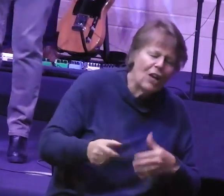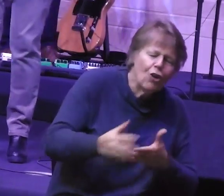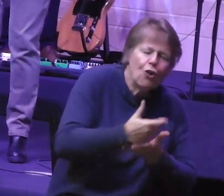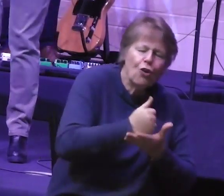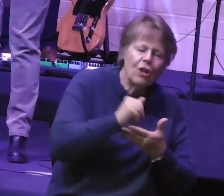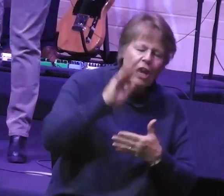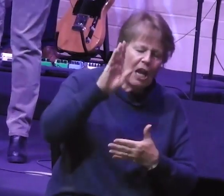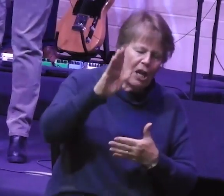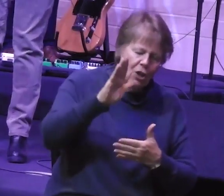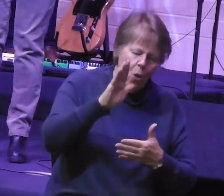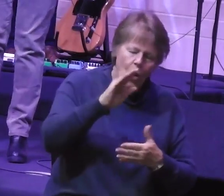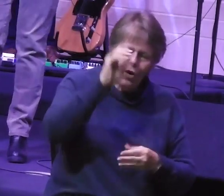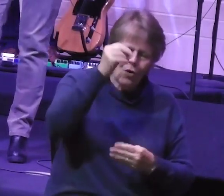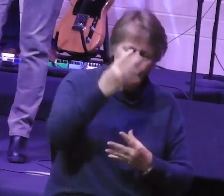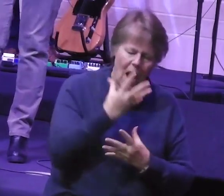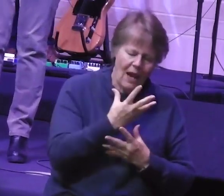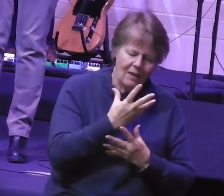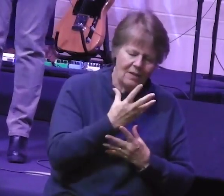around,